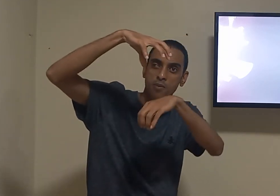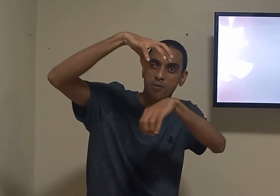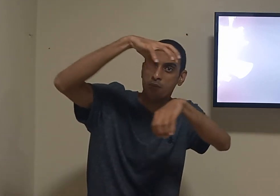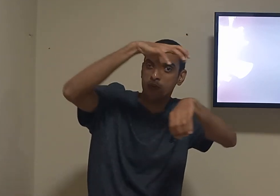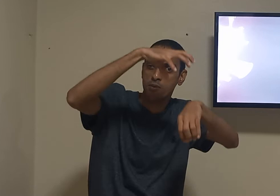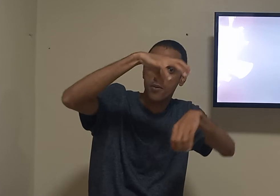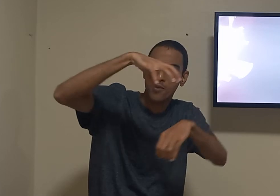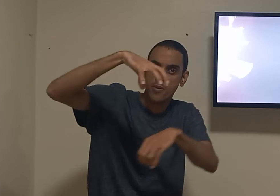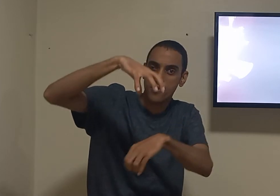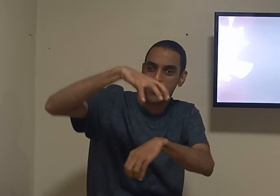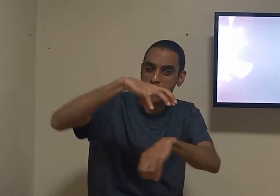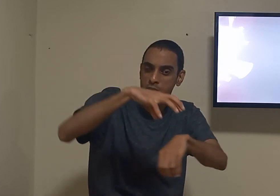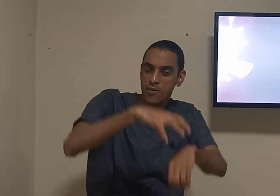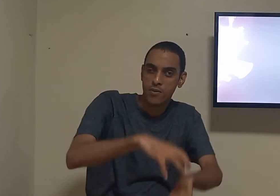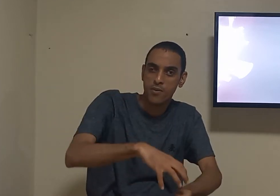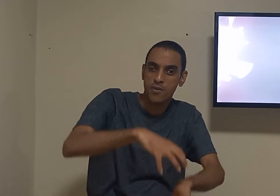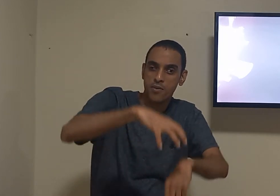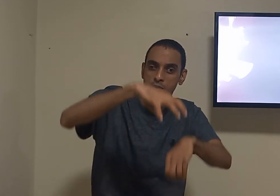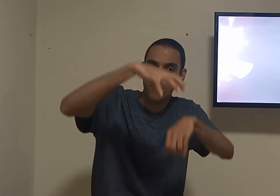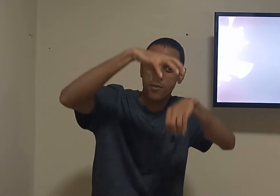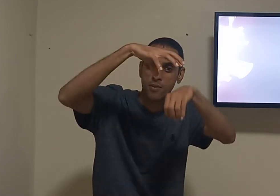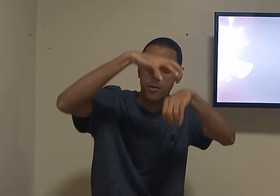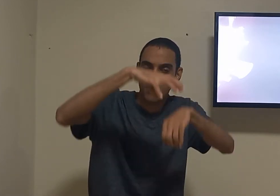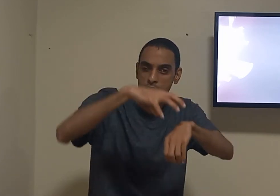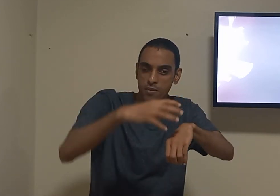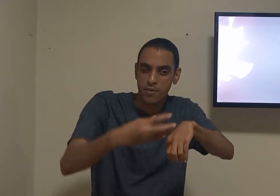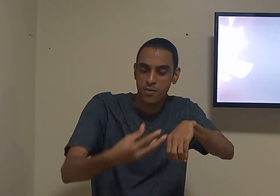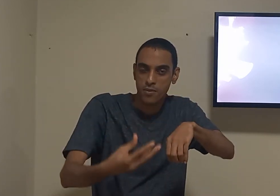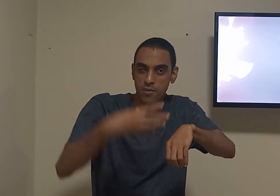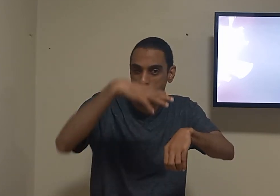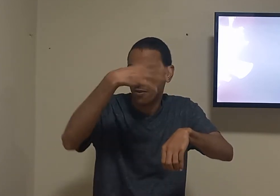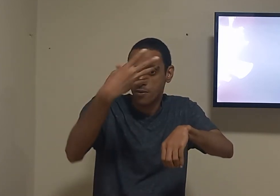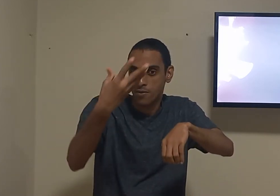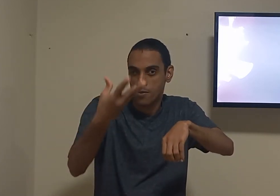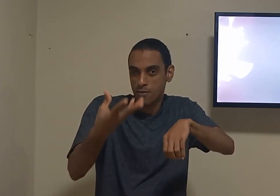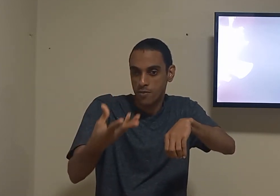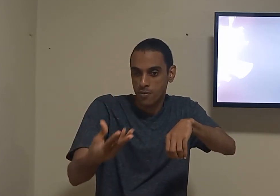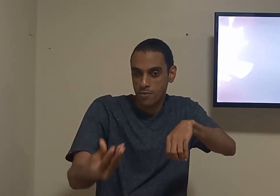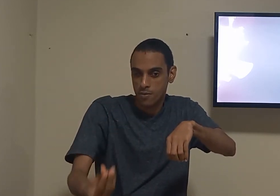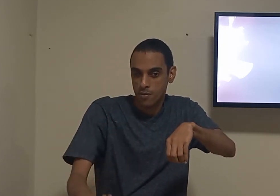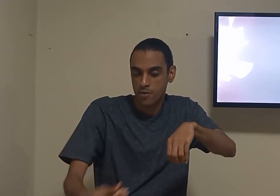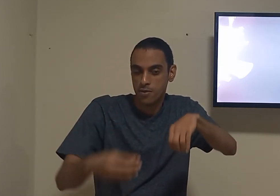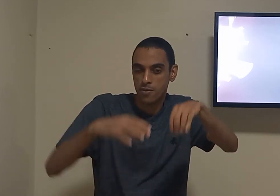We're also getting some views of the smaller auxiliary engines